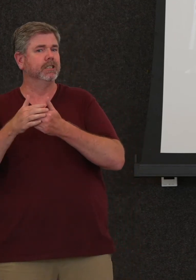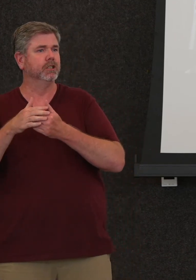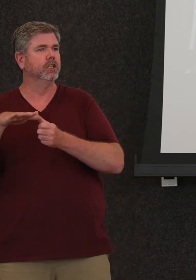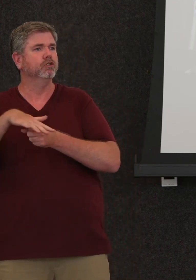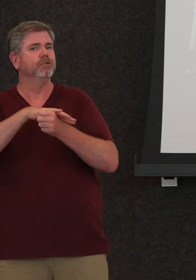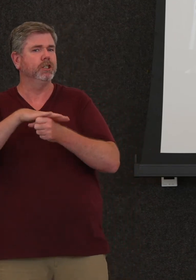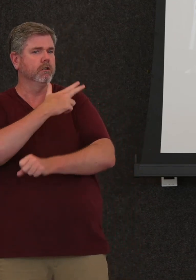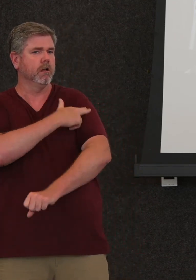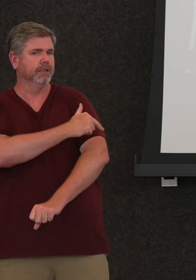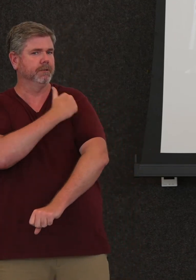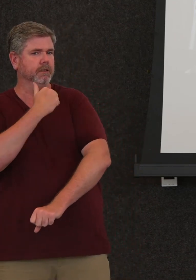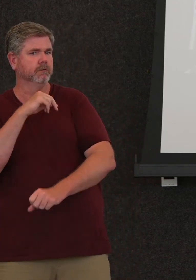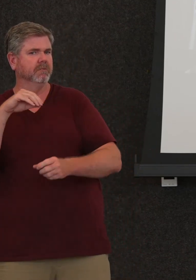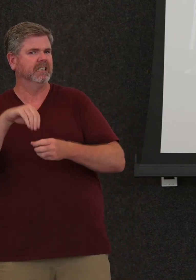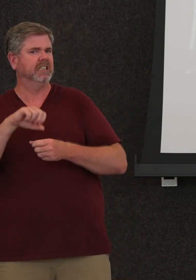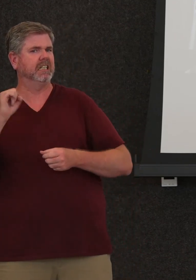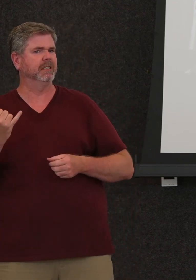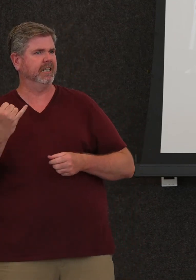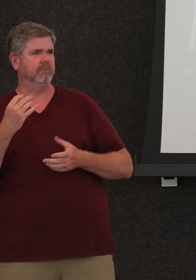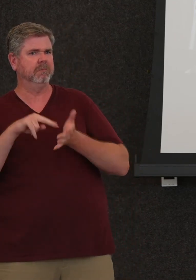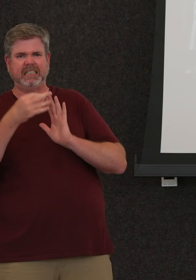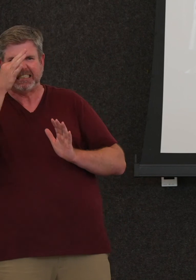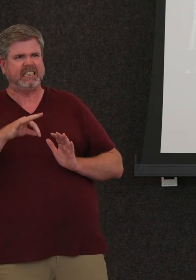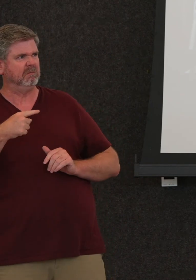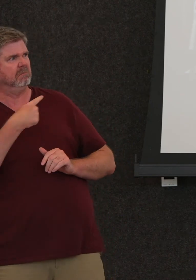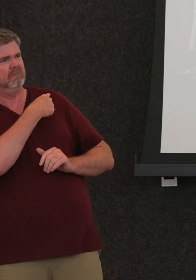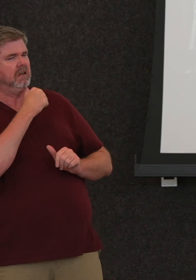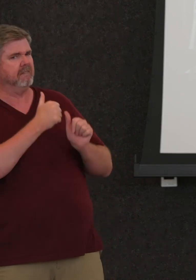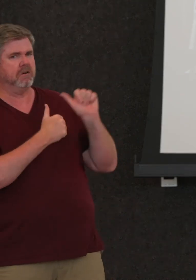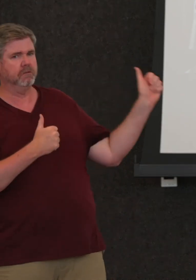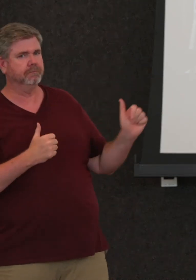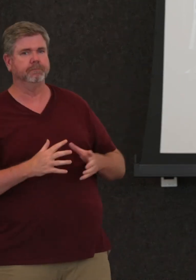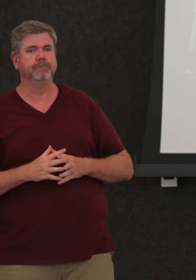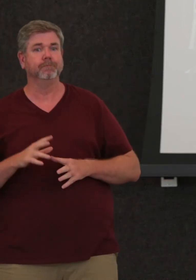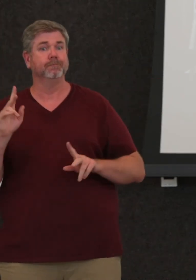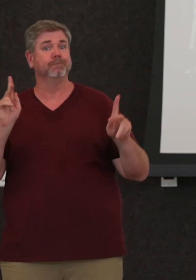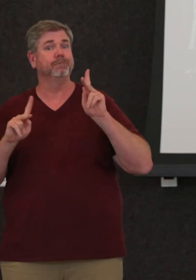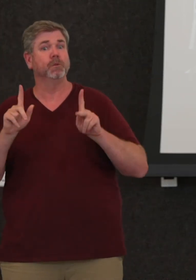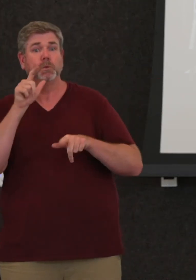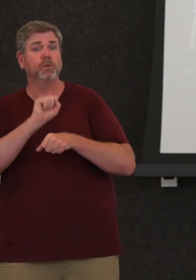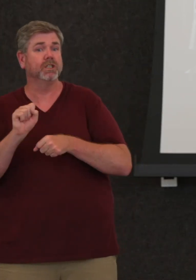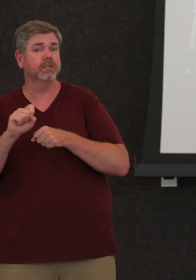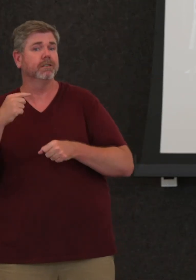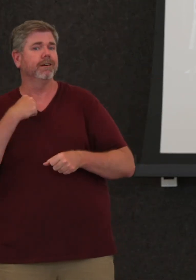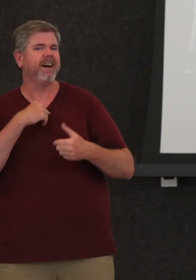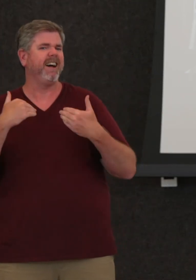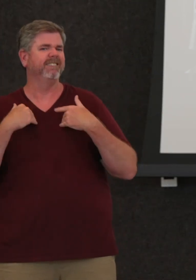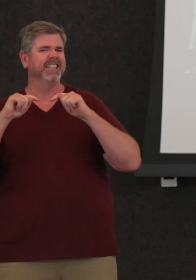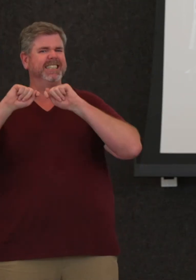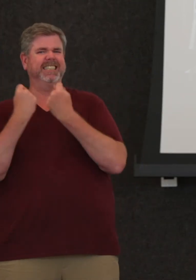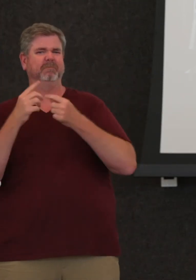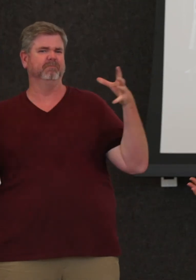That's where it is, but as I said, it's staffed by we have a team approach. So, and also we